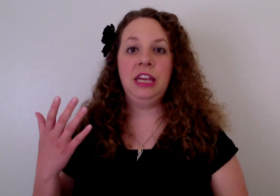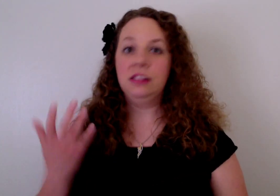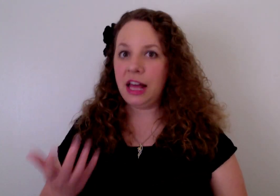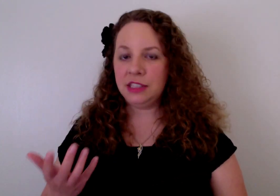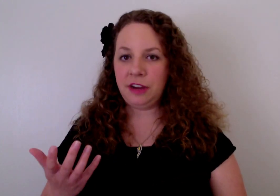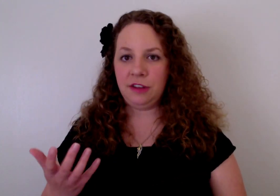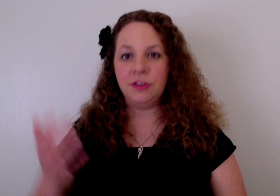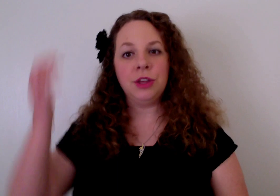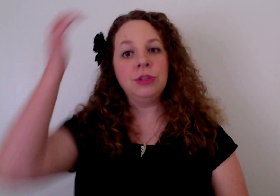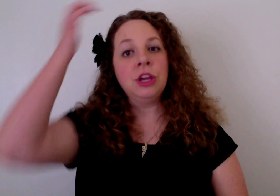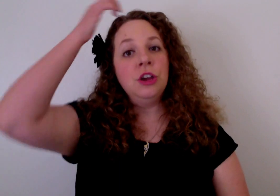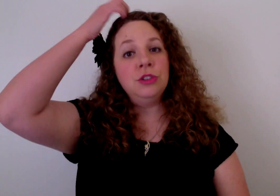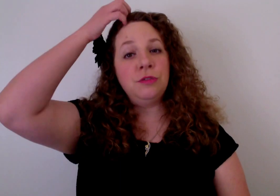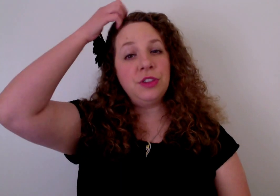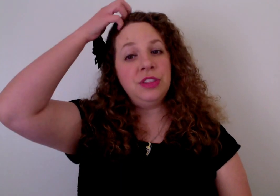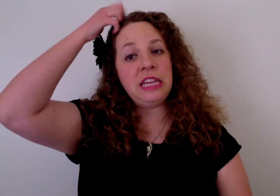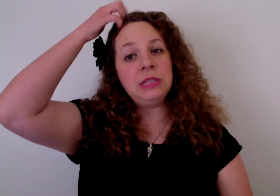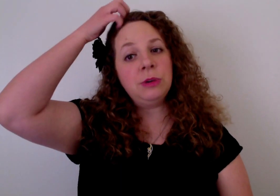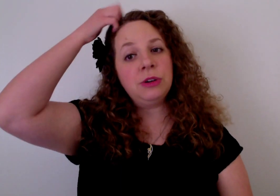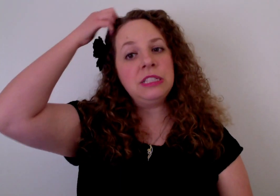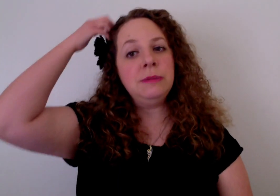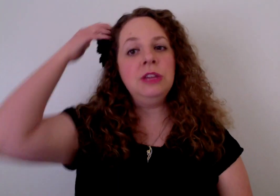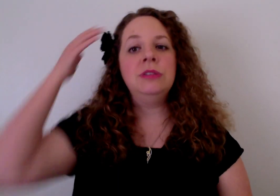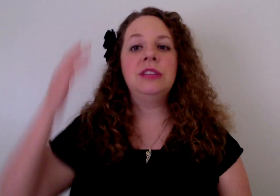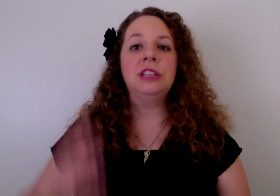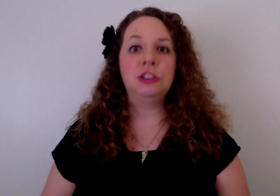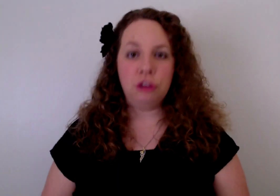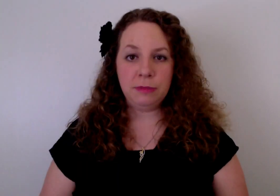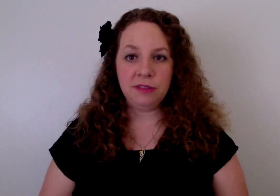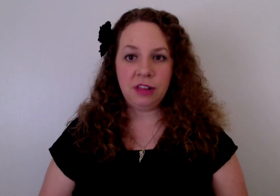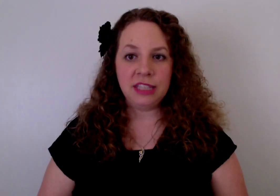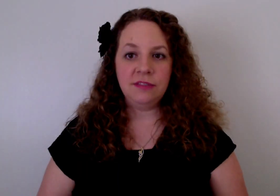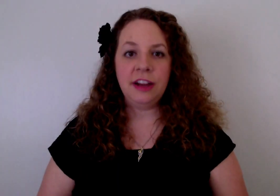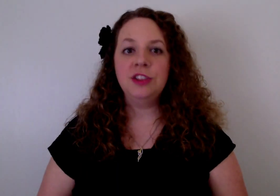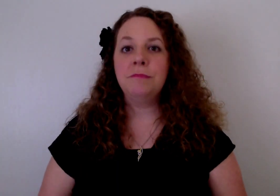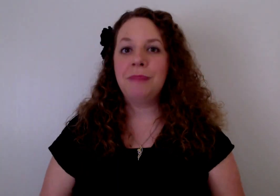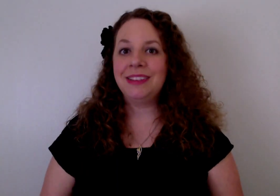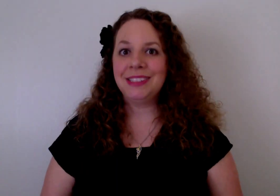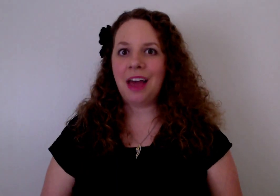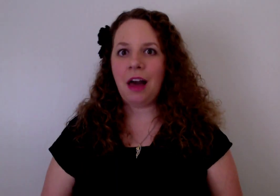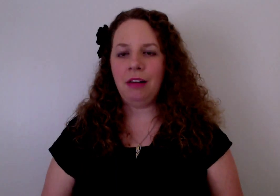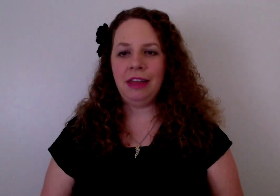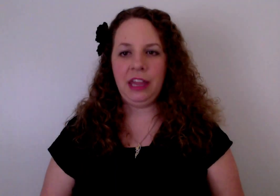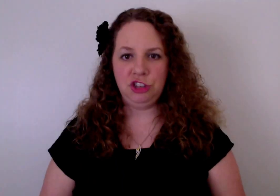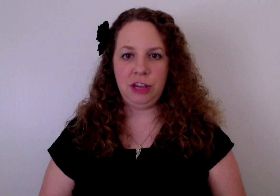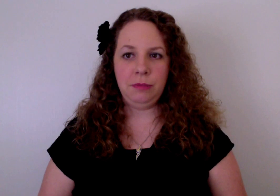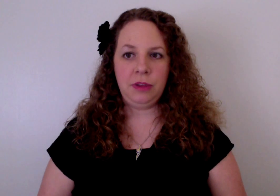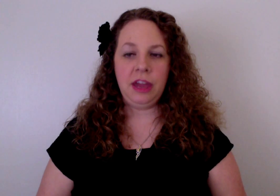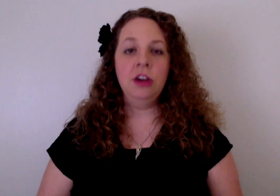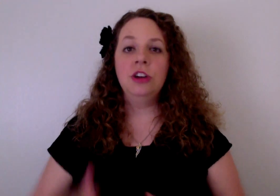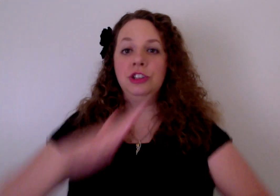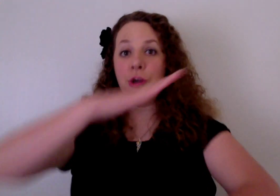classifier for those. So for these we're going to be using the descriptive classifier, the bent L handshape, okay? So